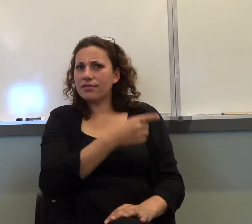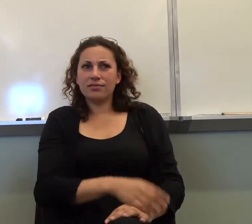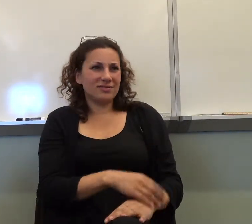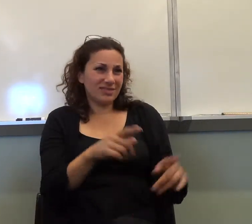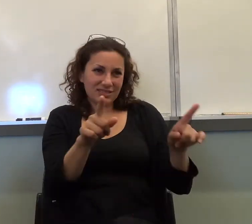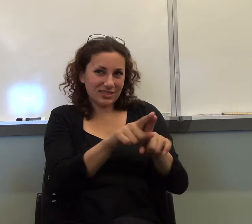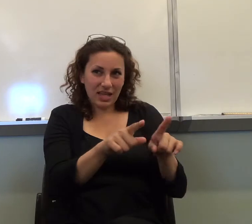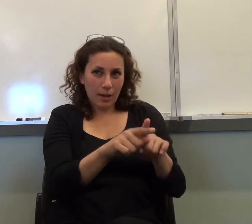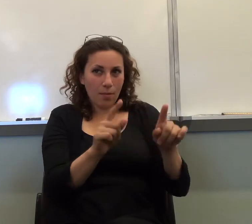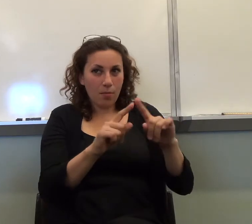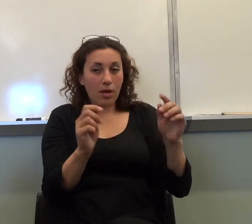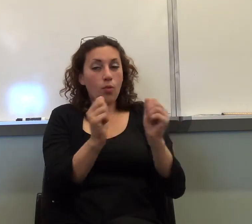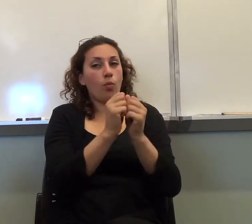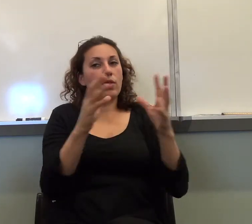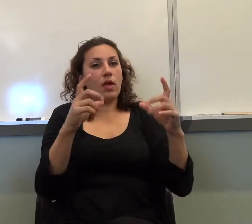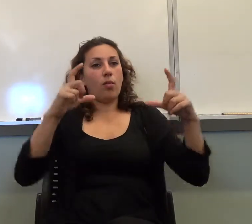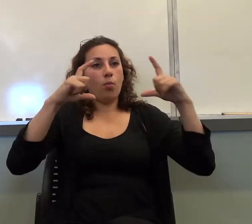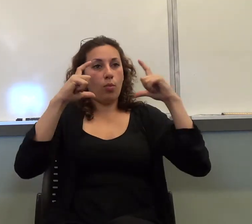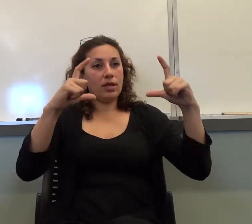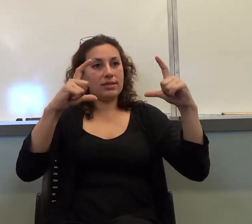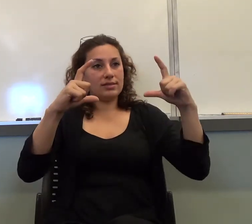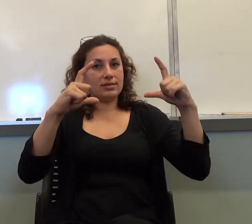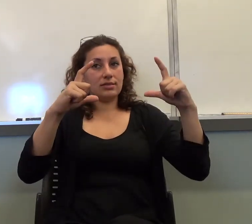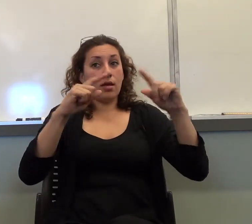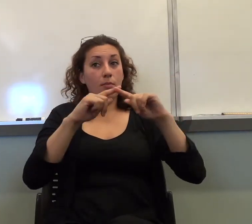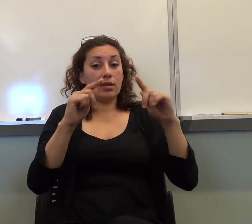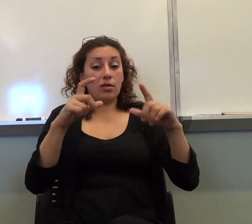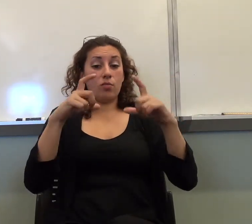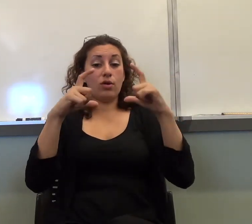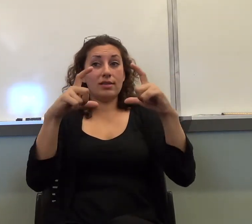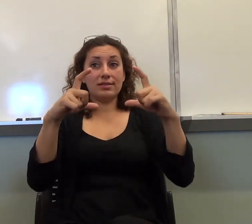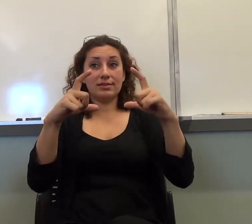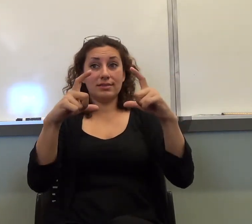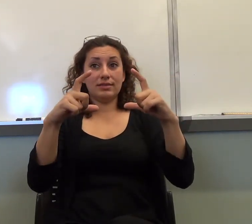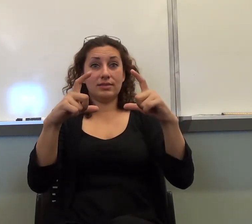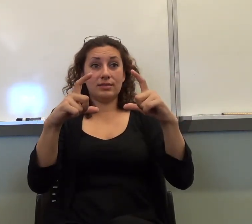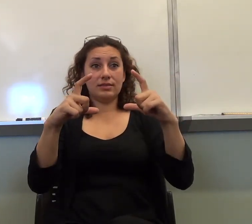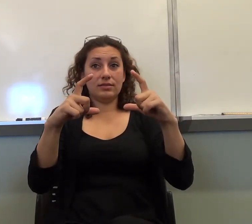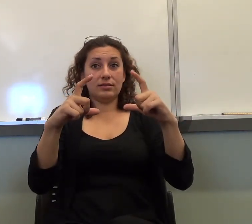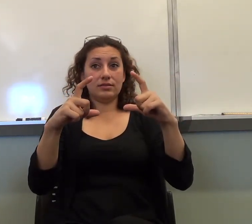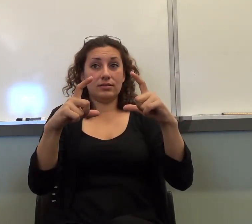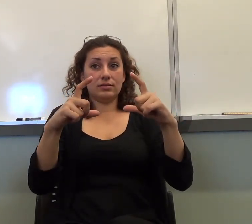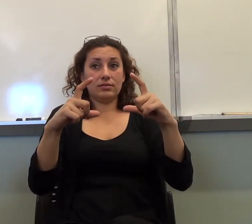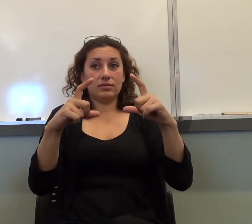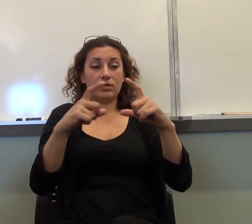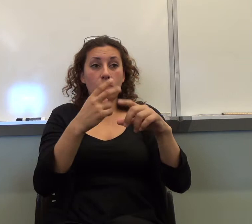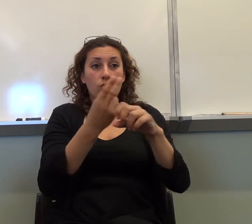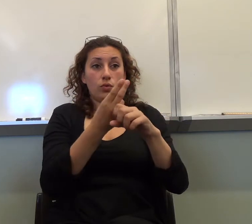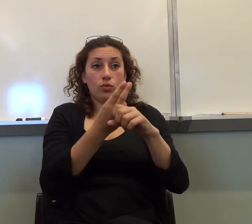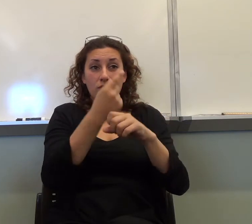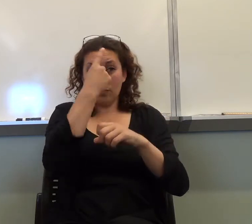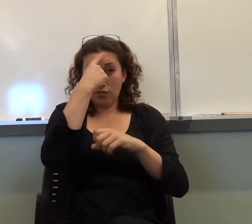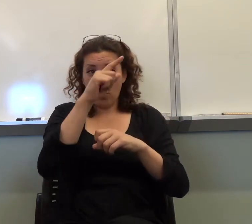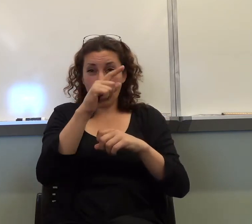without parentheses. But the parentheses are used in exponential notation to define the